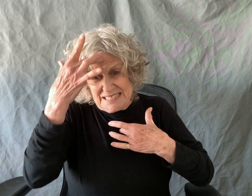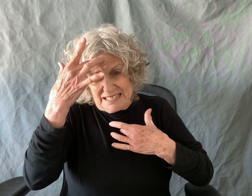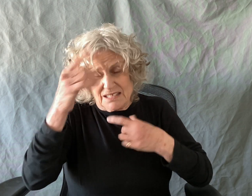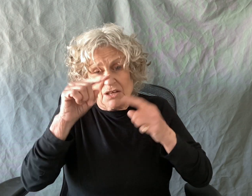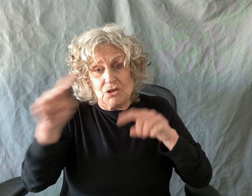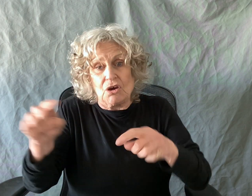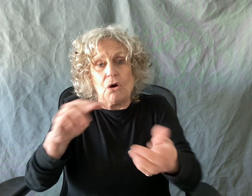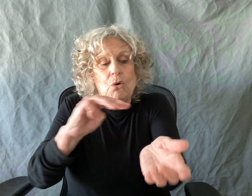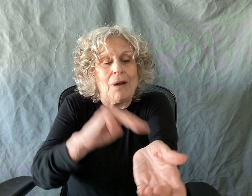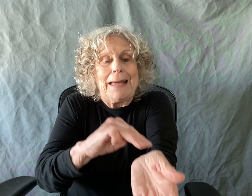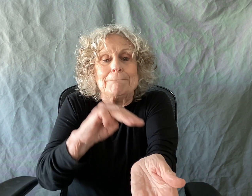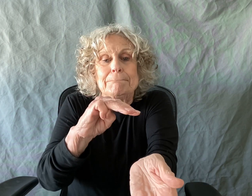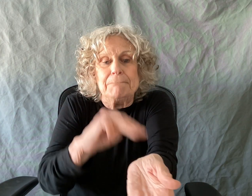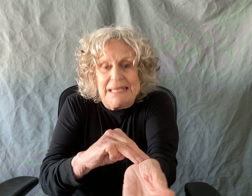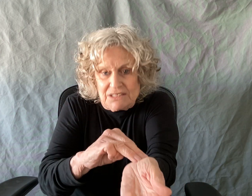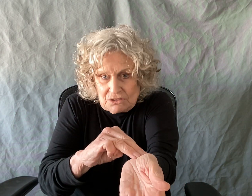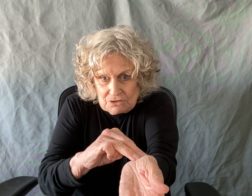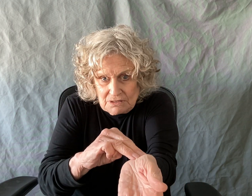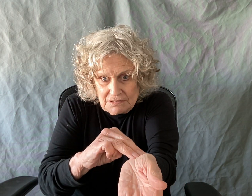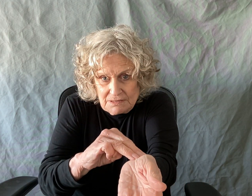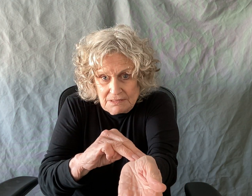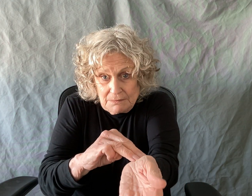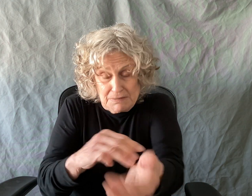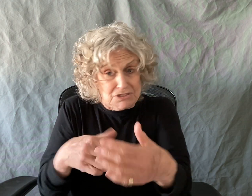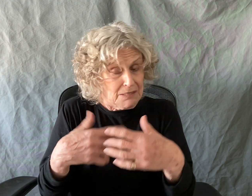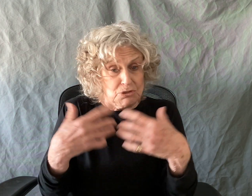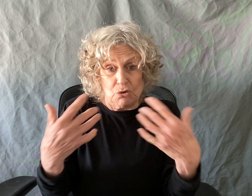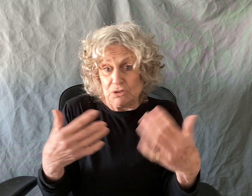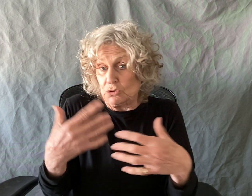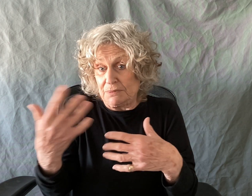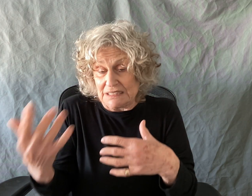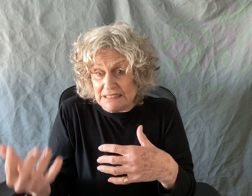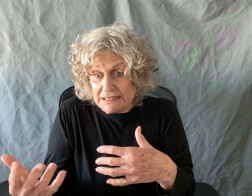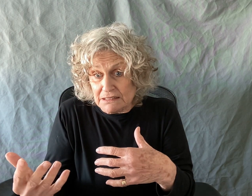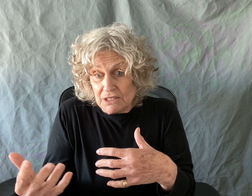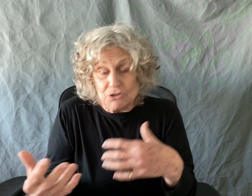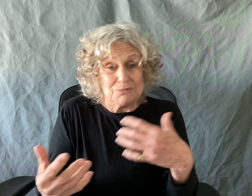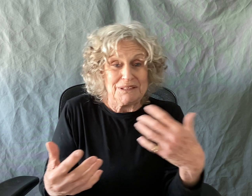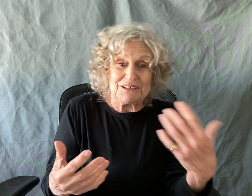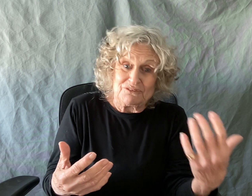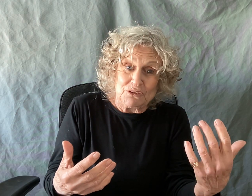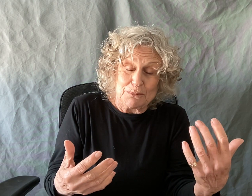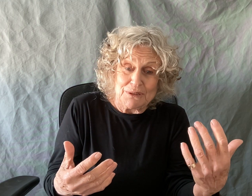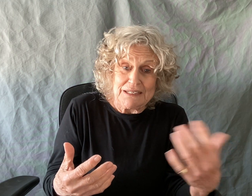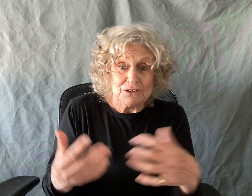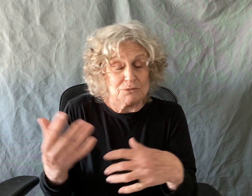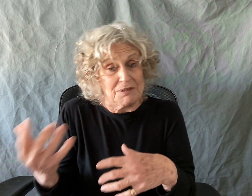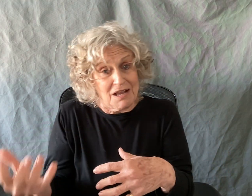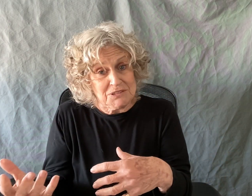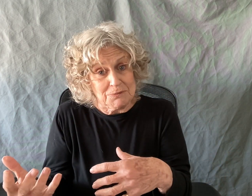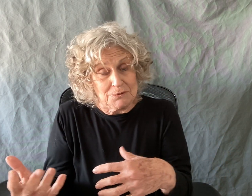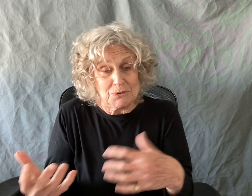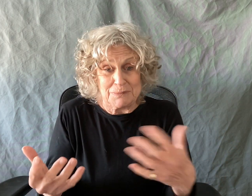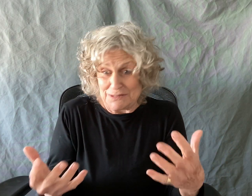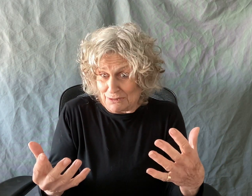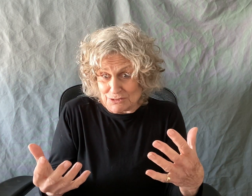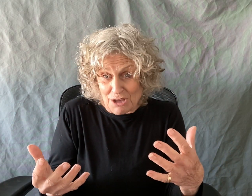sick, go medical. Means I'm going, it could be a clinic, could be an infirmary, could be a hospital, could be a doctor's